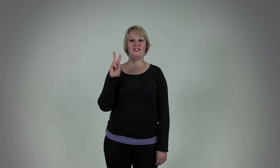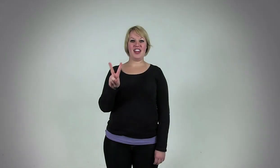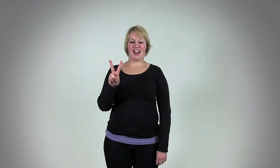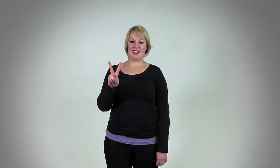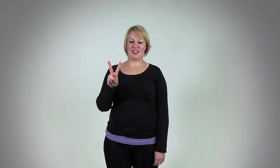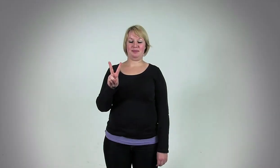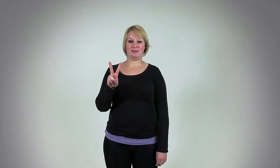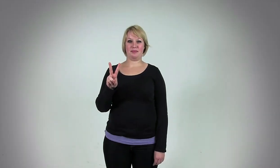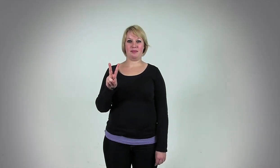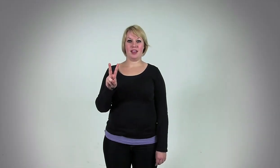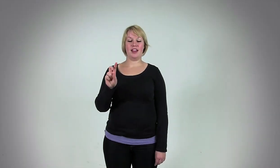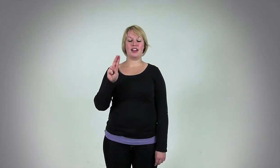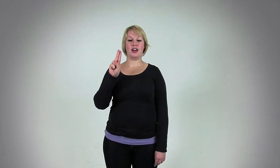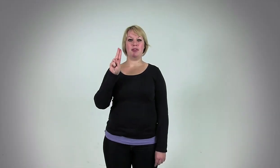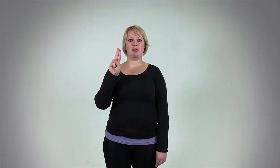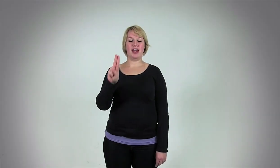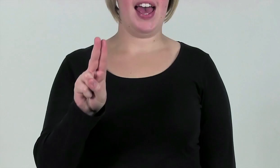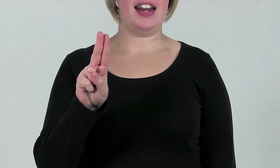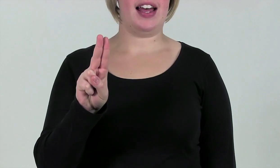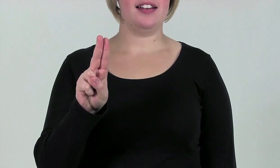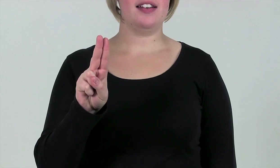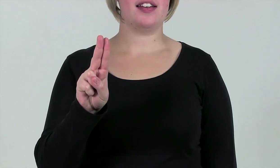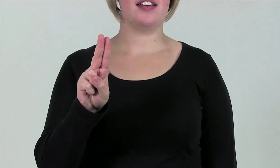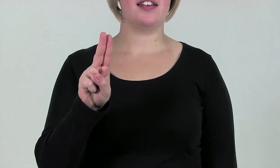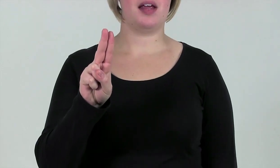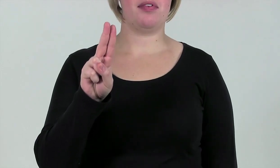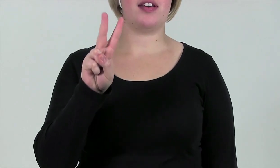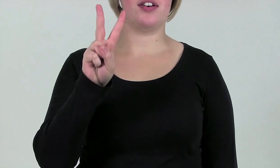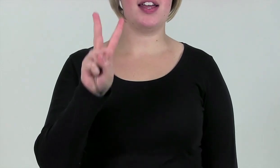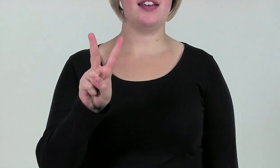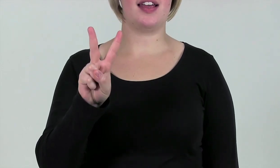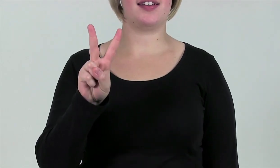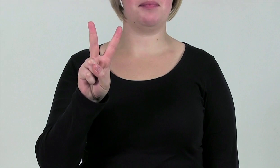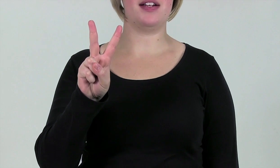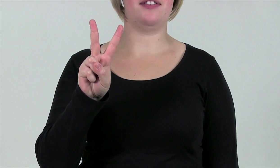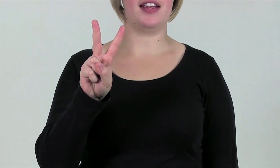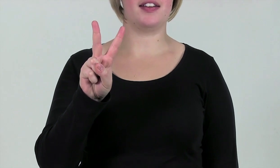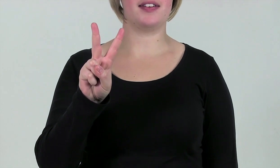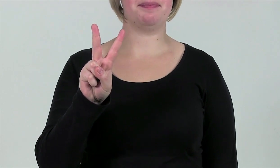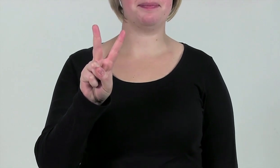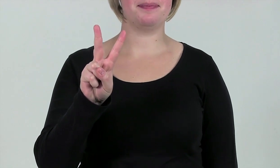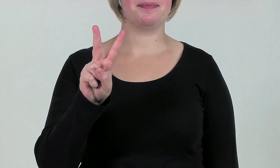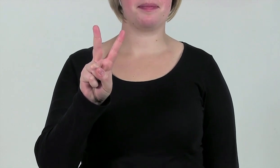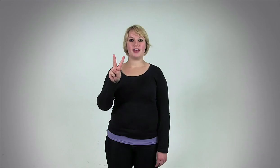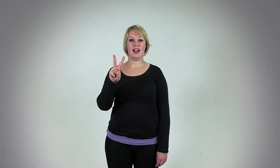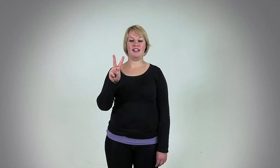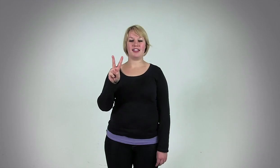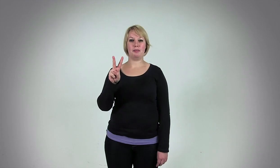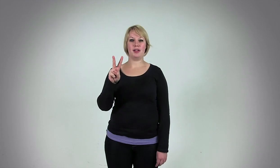V hand comes from an N hand. Separate your index and middle fingers. Our example